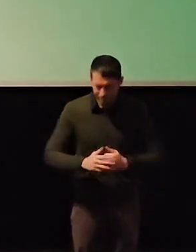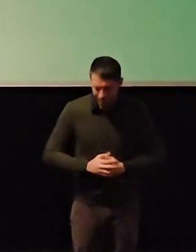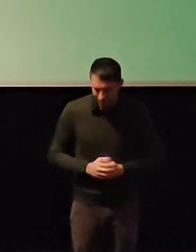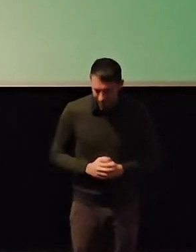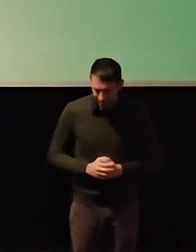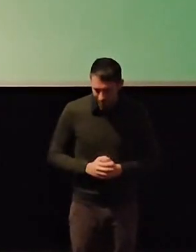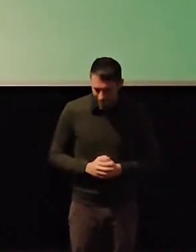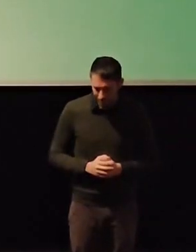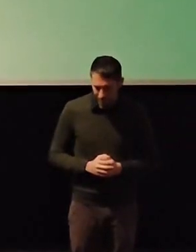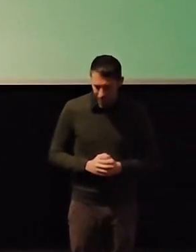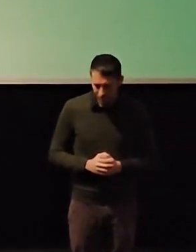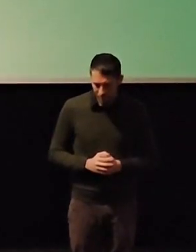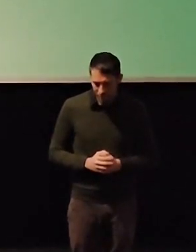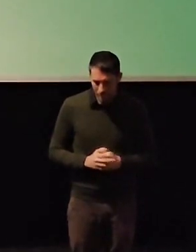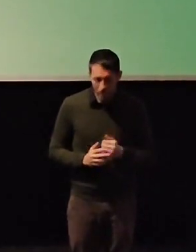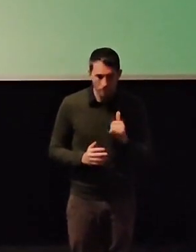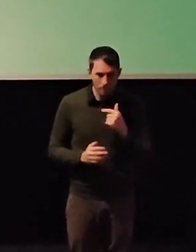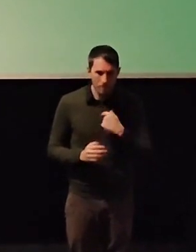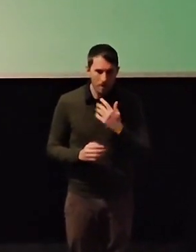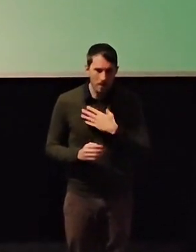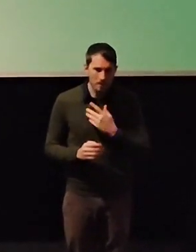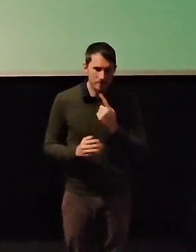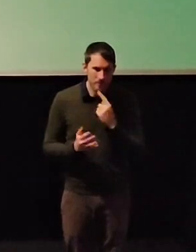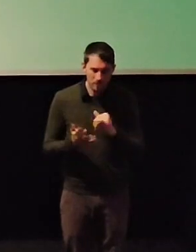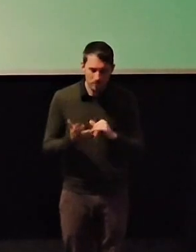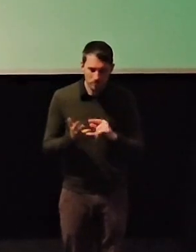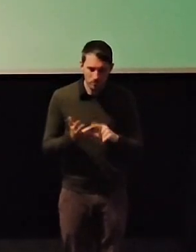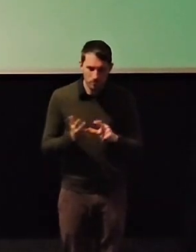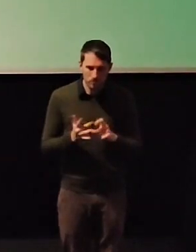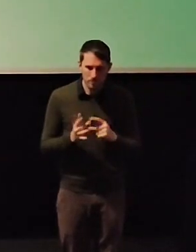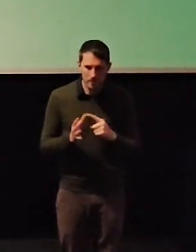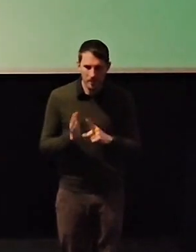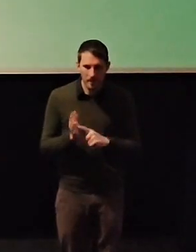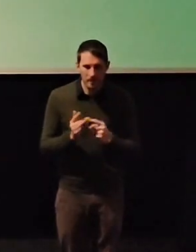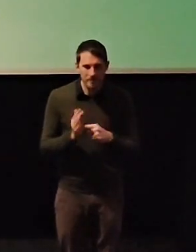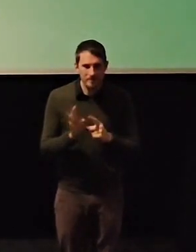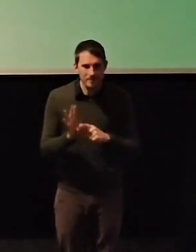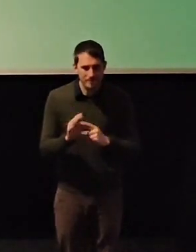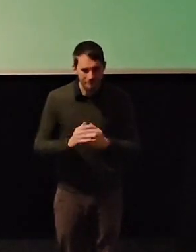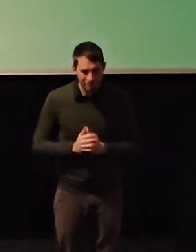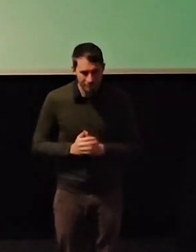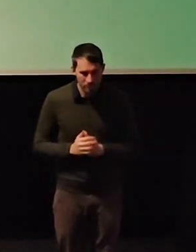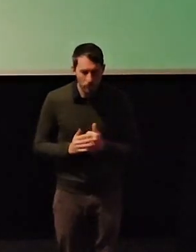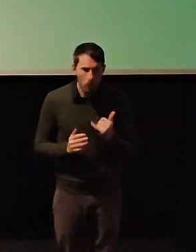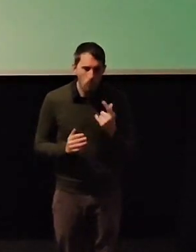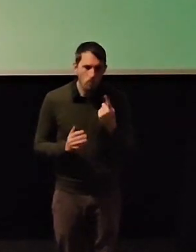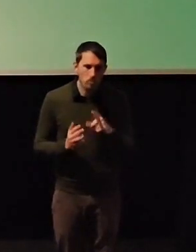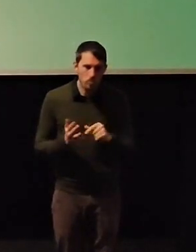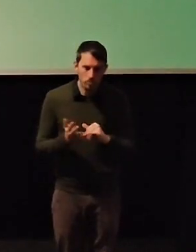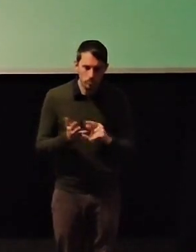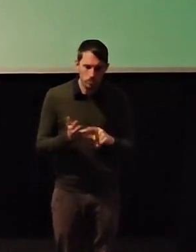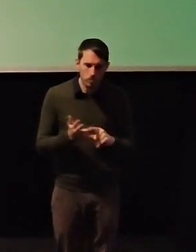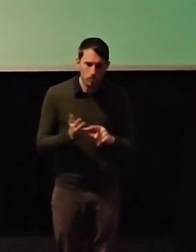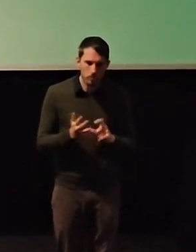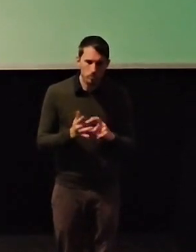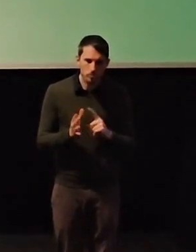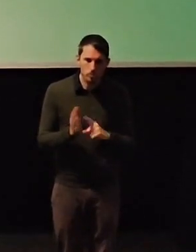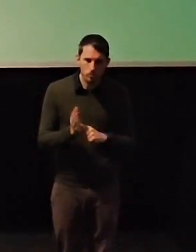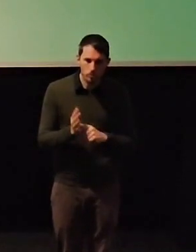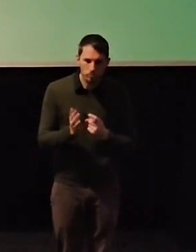and I mean I might say, oh, I like the term sociology or the social rather than